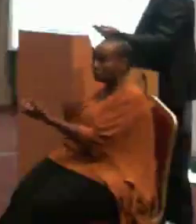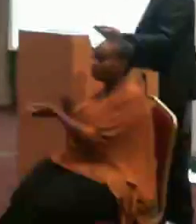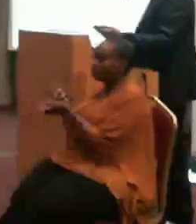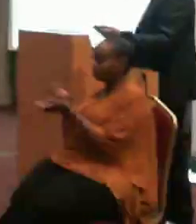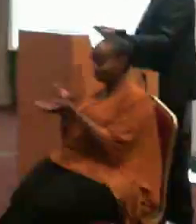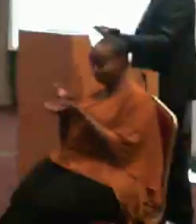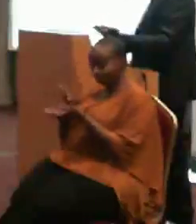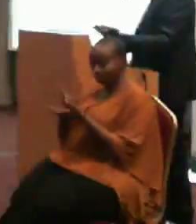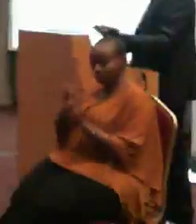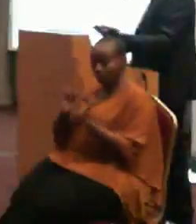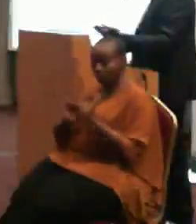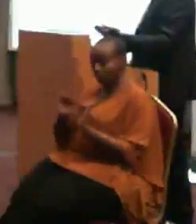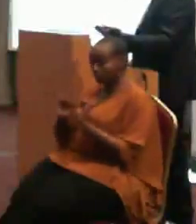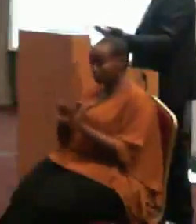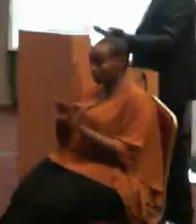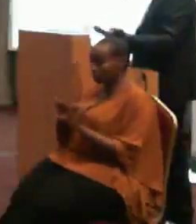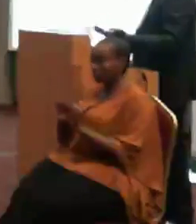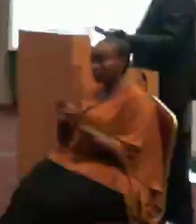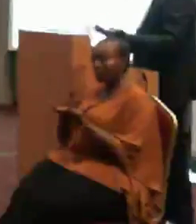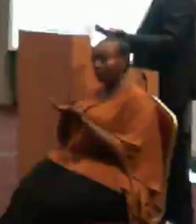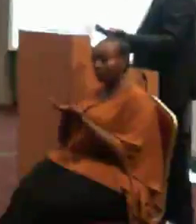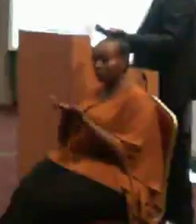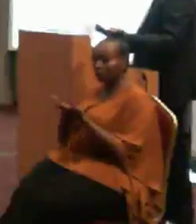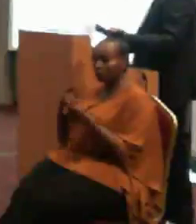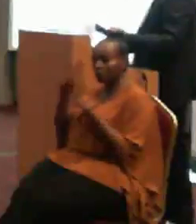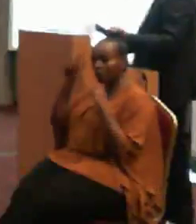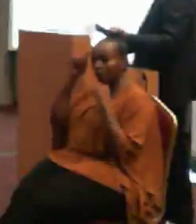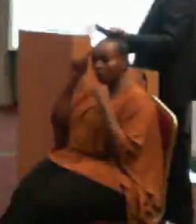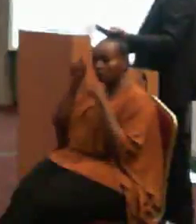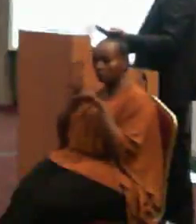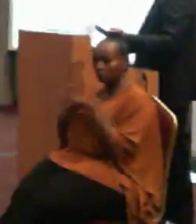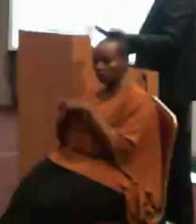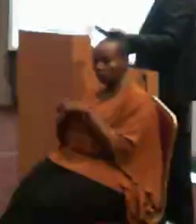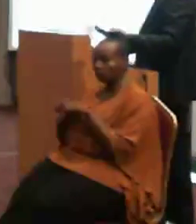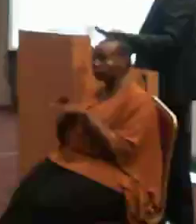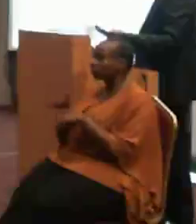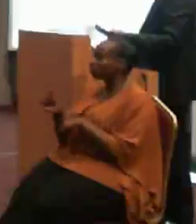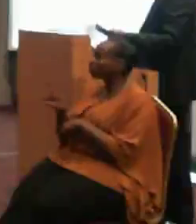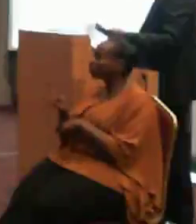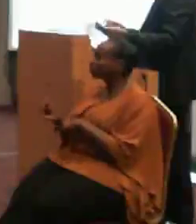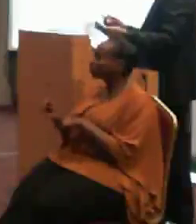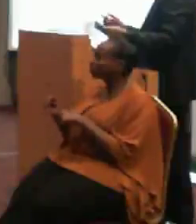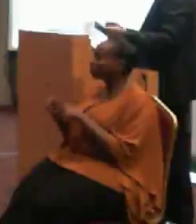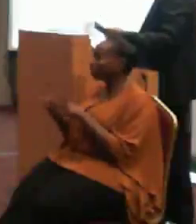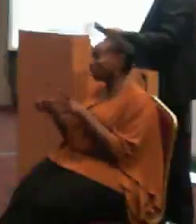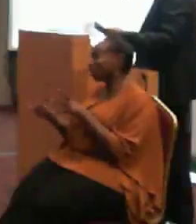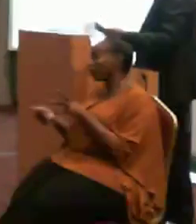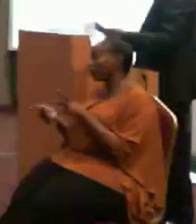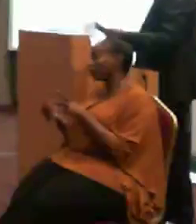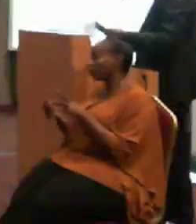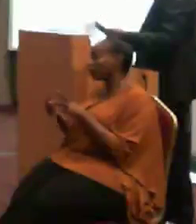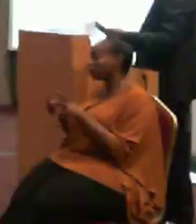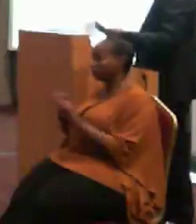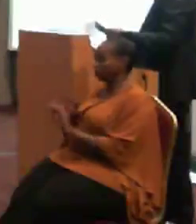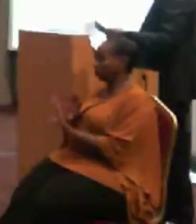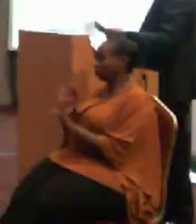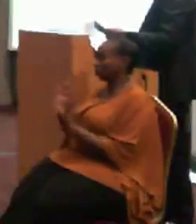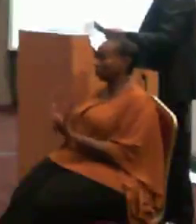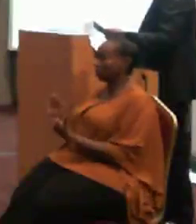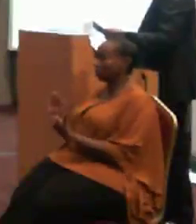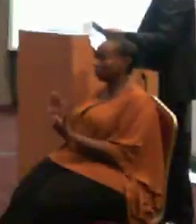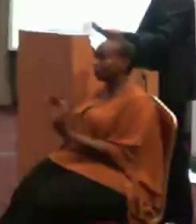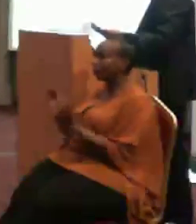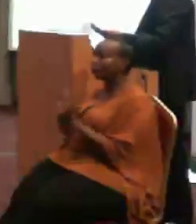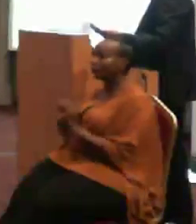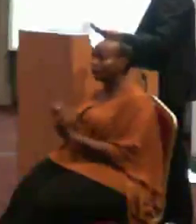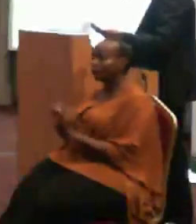they do assess Eskom's credit profile. On the question from the gentleman around, and I wasn't clear,